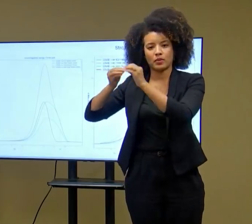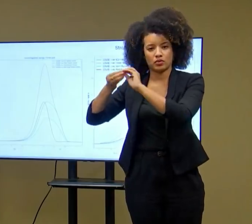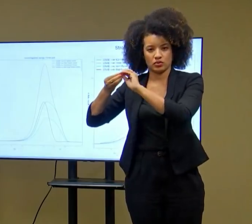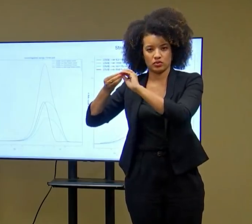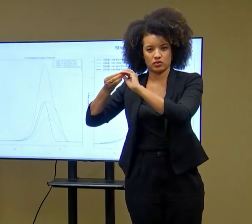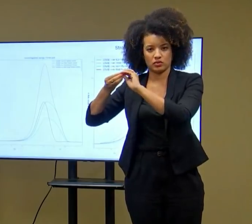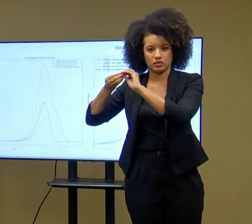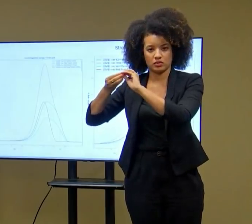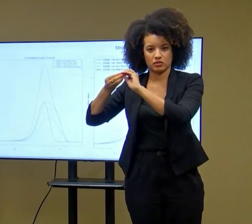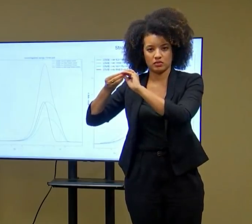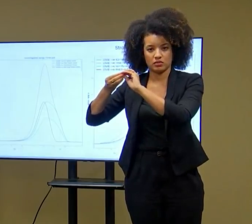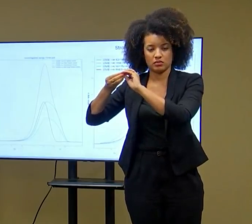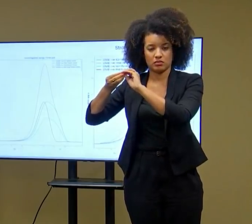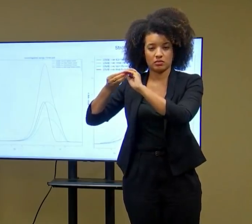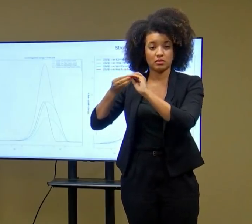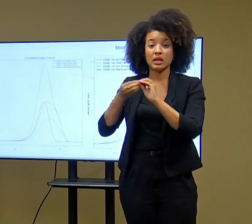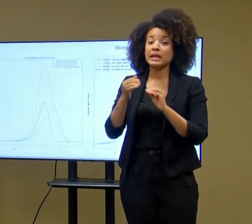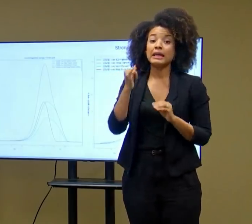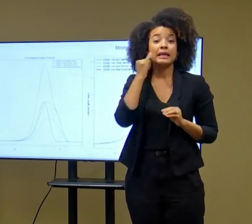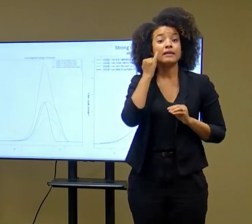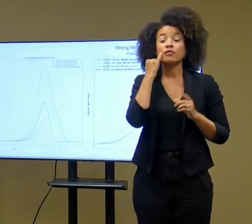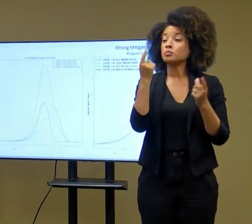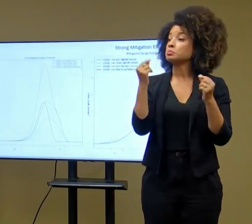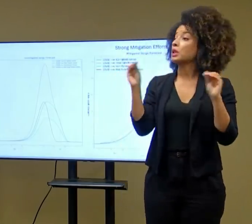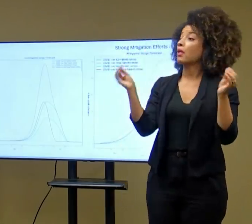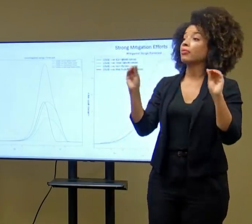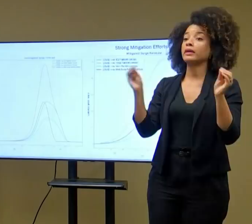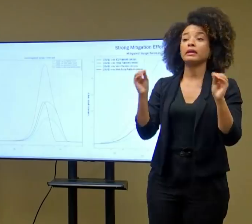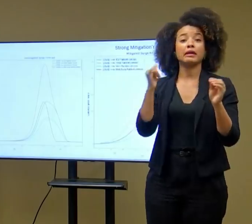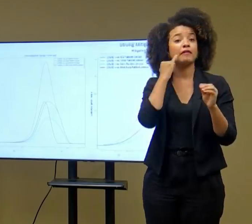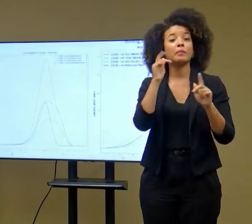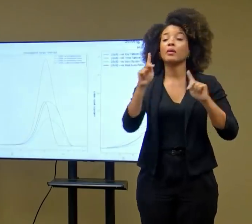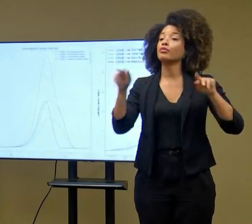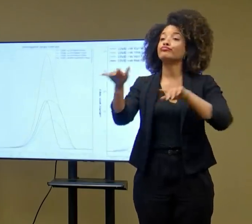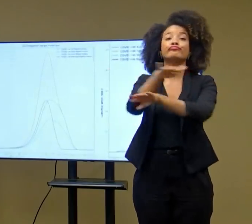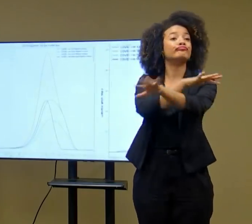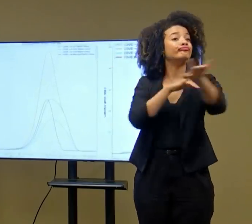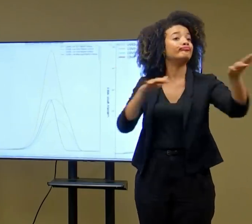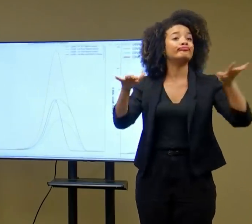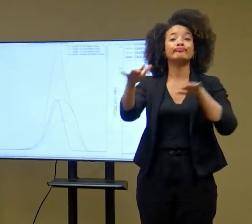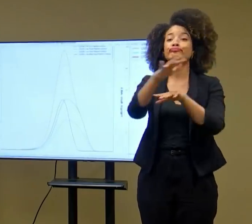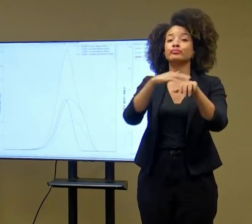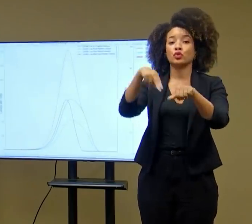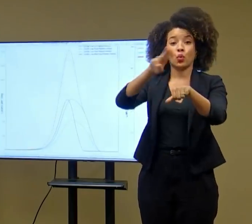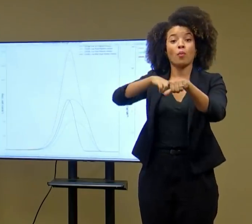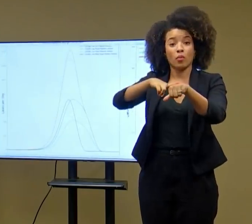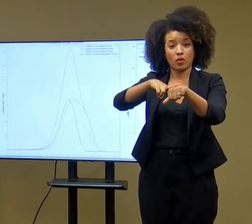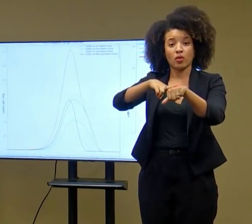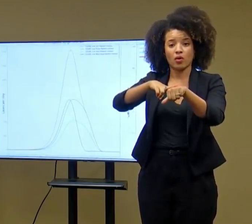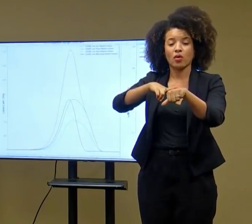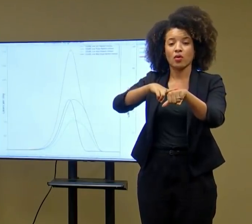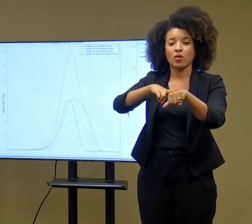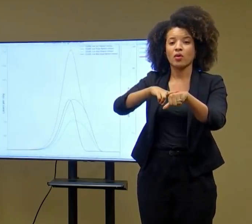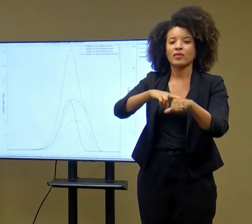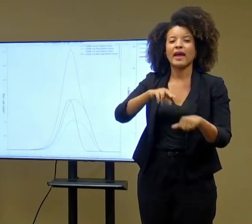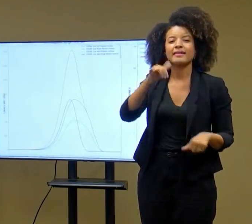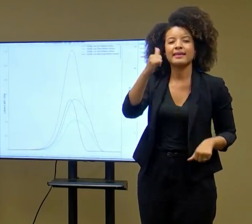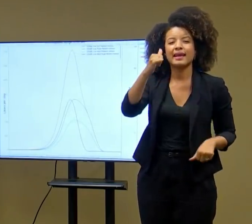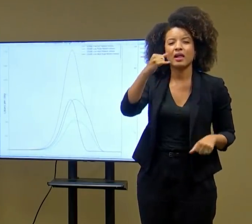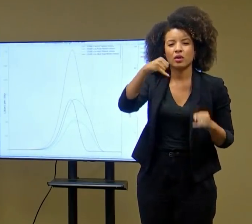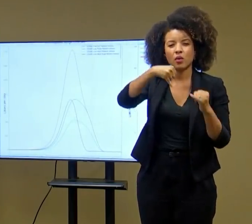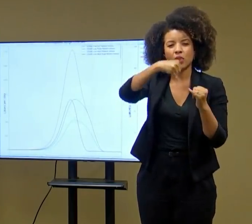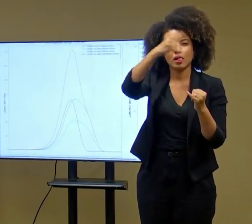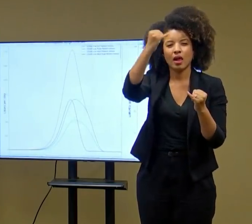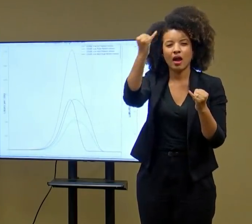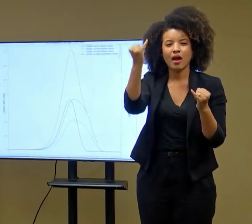if nothing were done, that's on the left chart, that yellow line shows